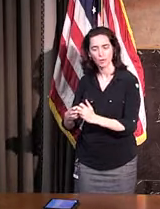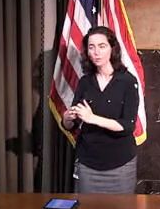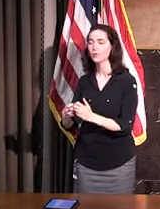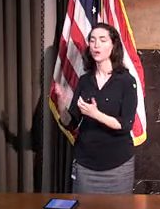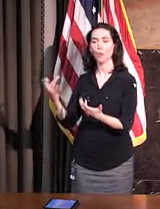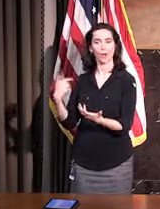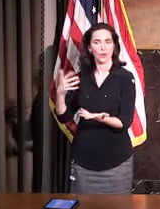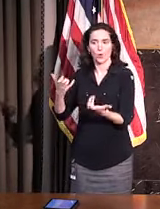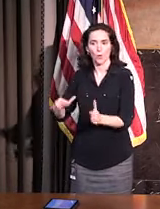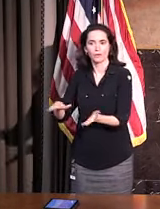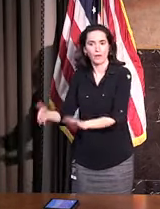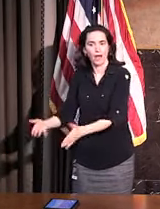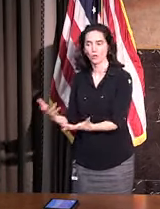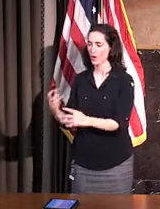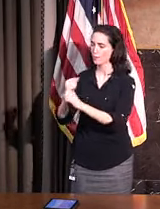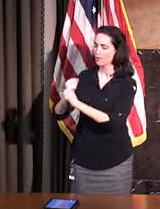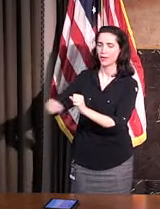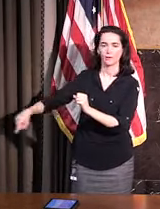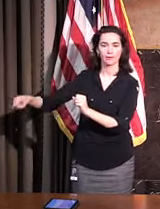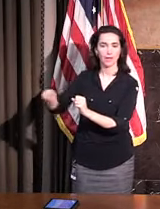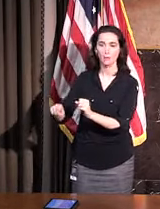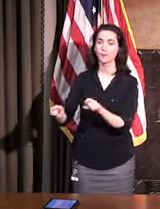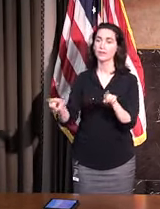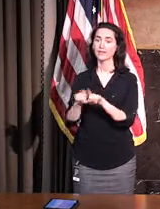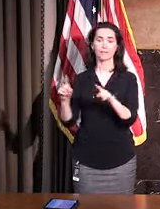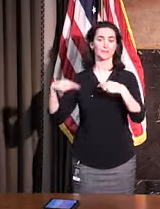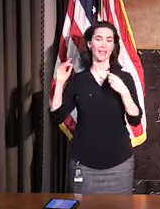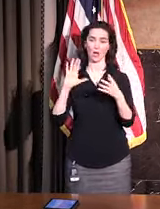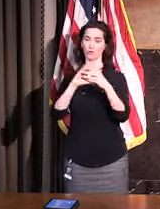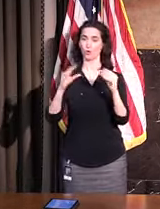we've been telling you all along.